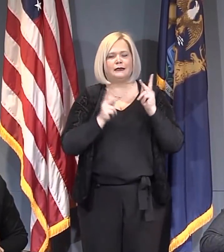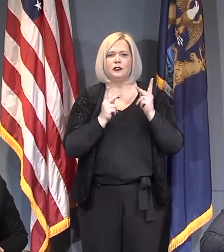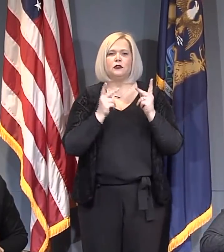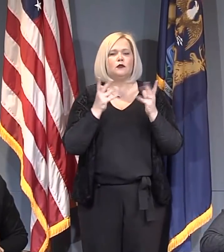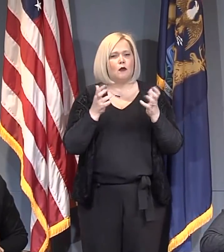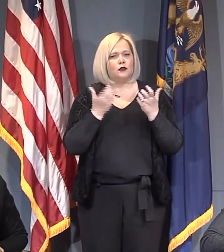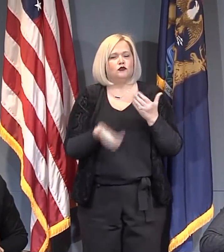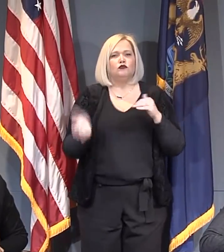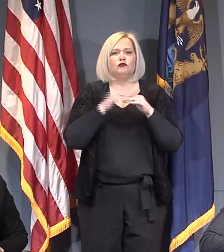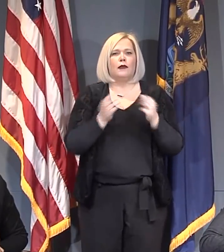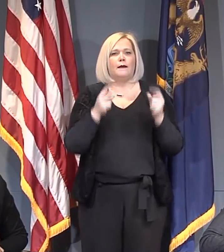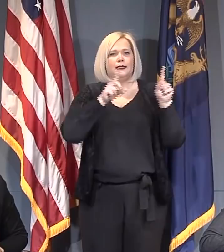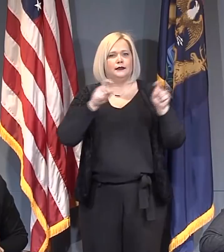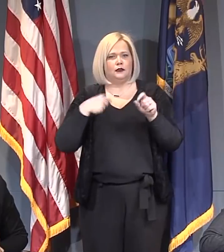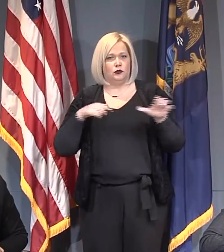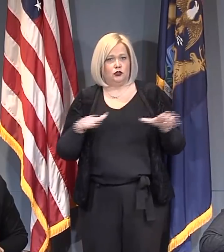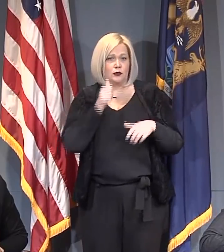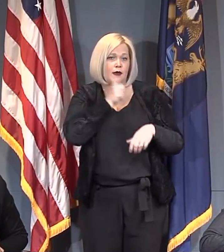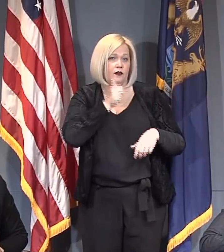testing.